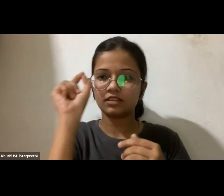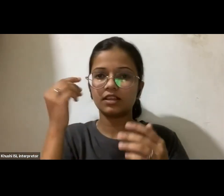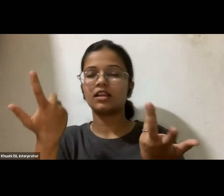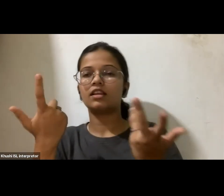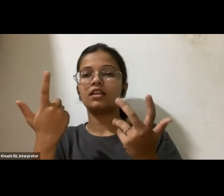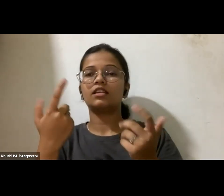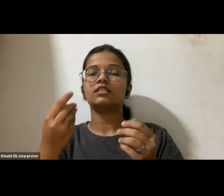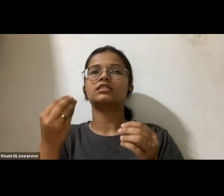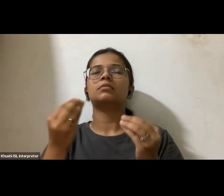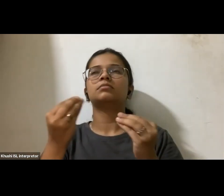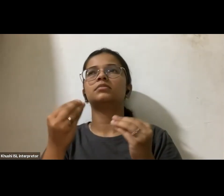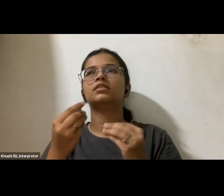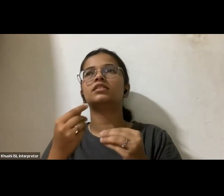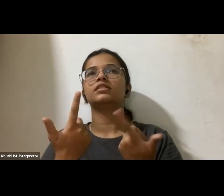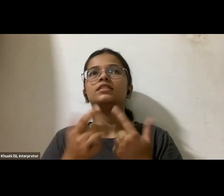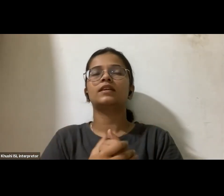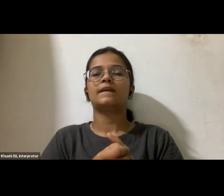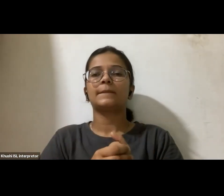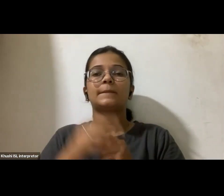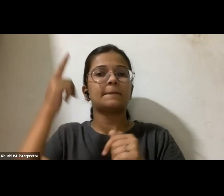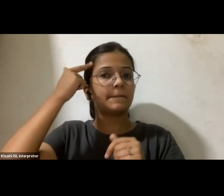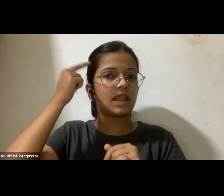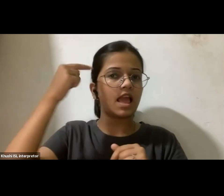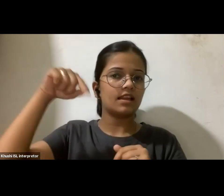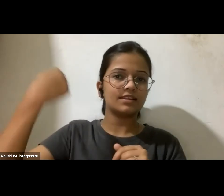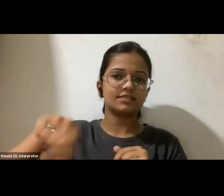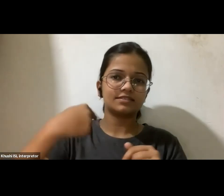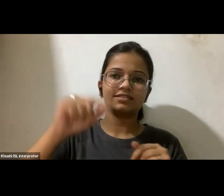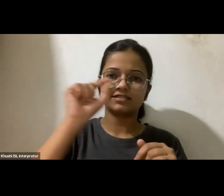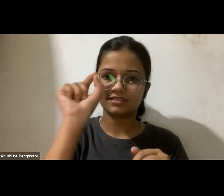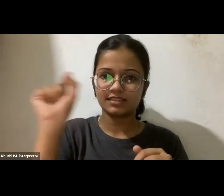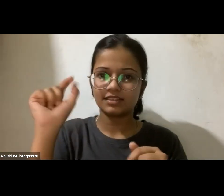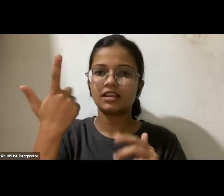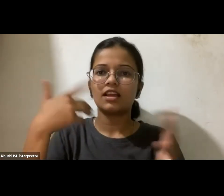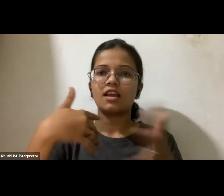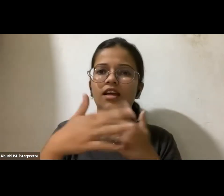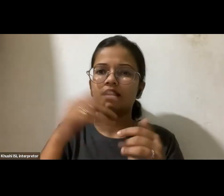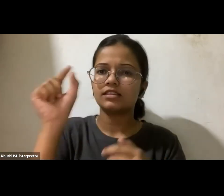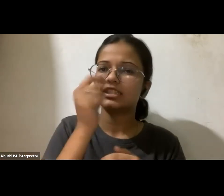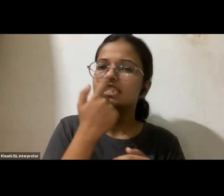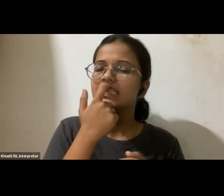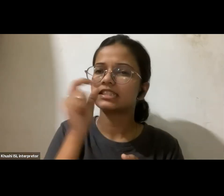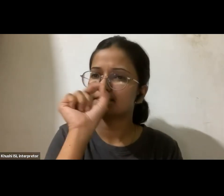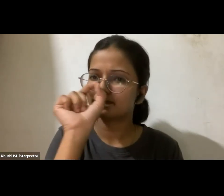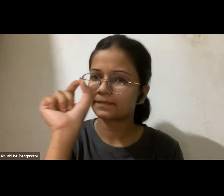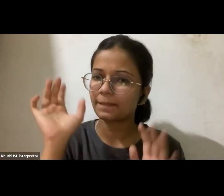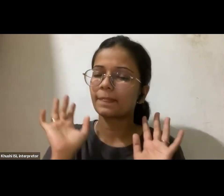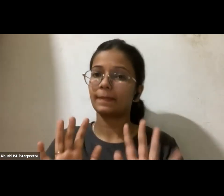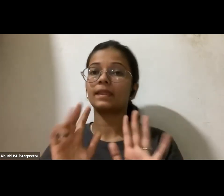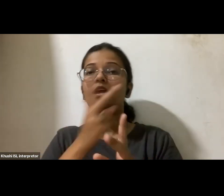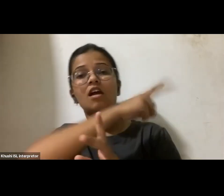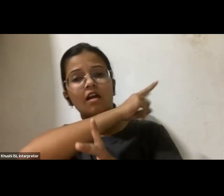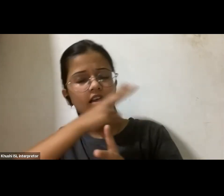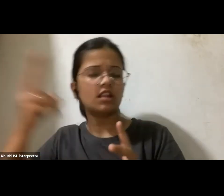using, say, black ink or highlights with white. So yeah, there were different kinds of